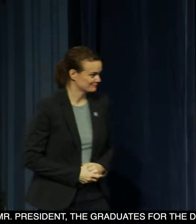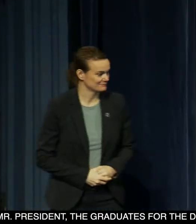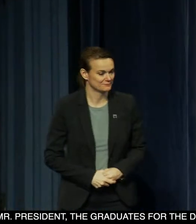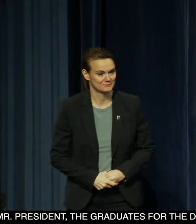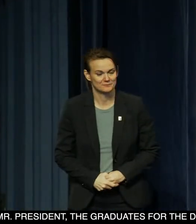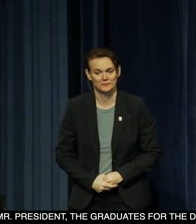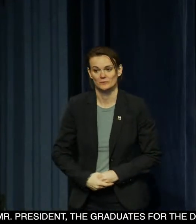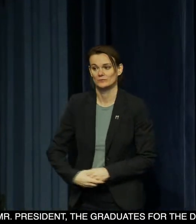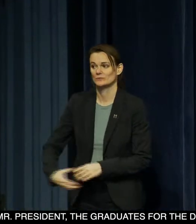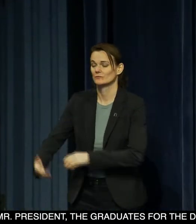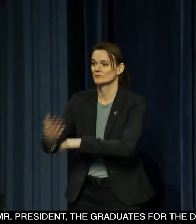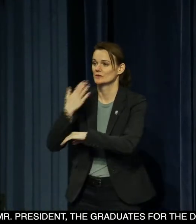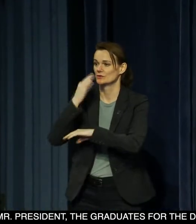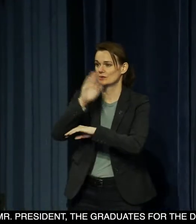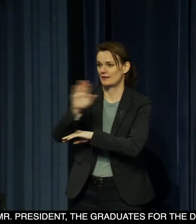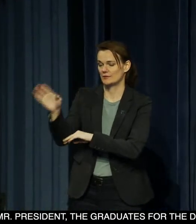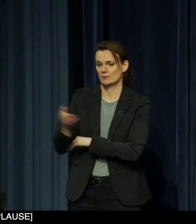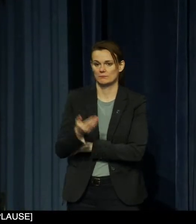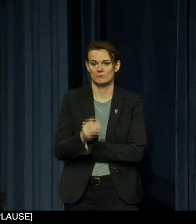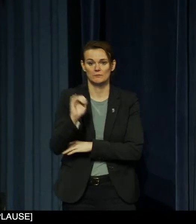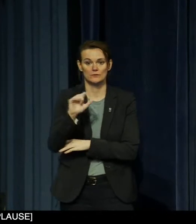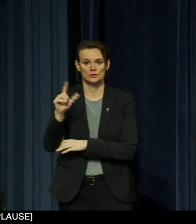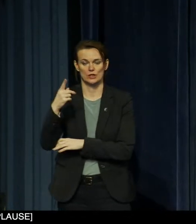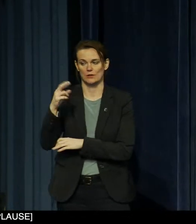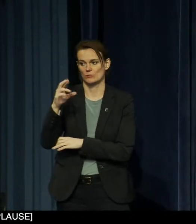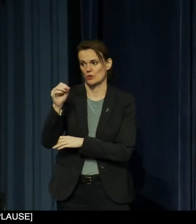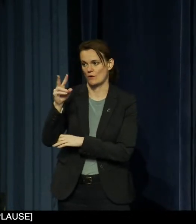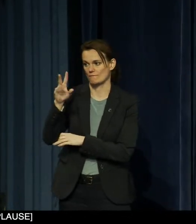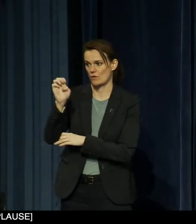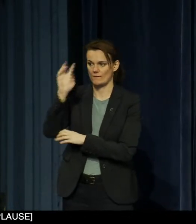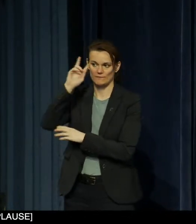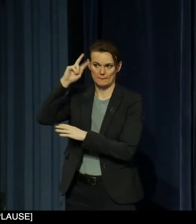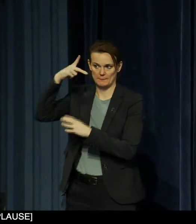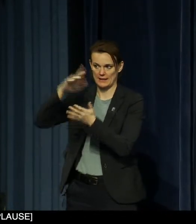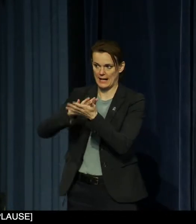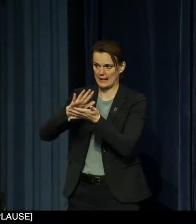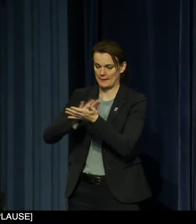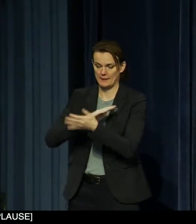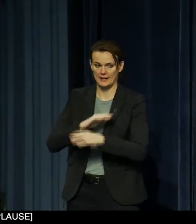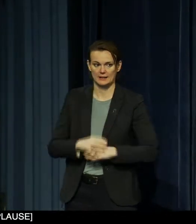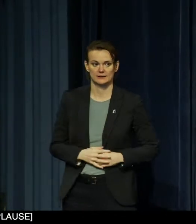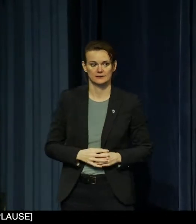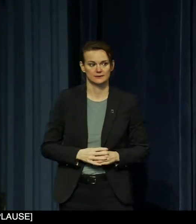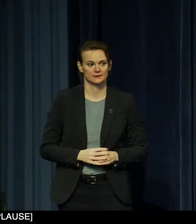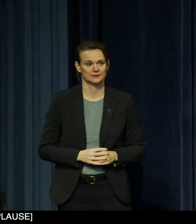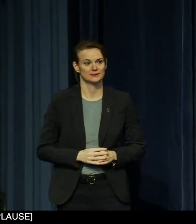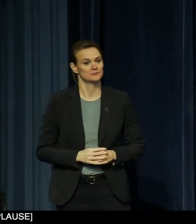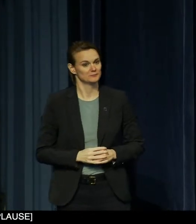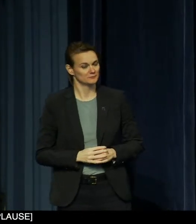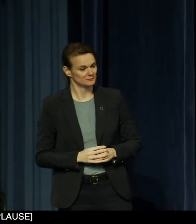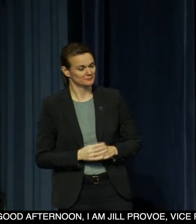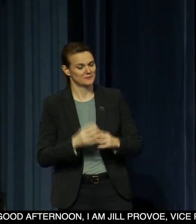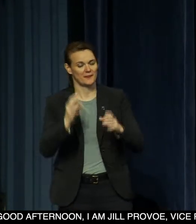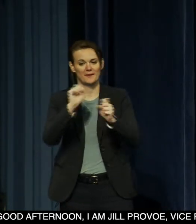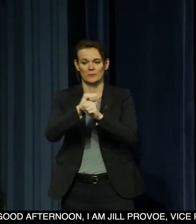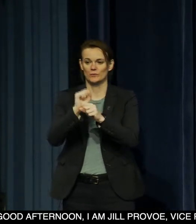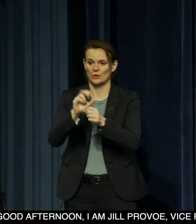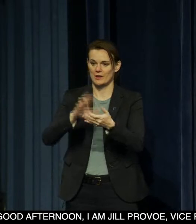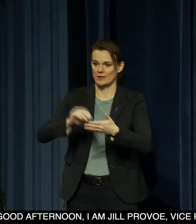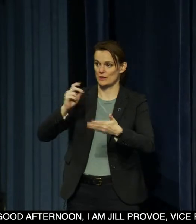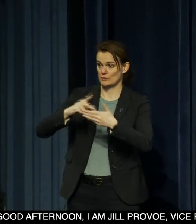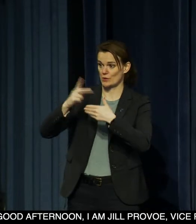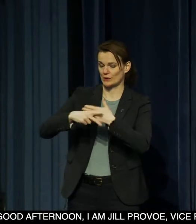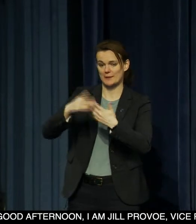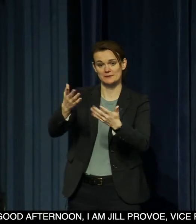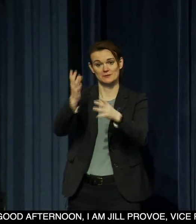Good afternoon. I am Jill Provo, Vice President Academic. On behalf of our NSCC Employee Learning Programs,